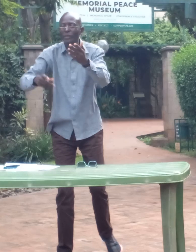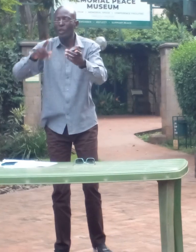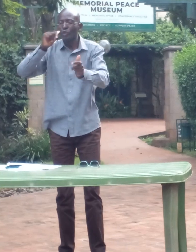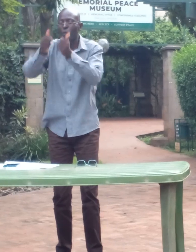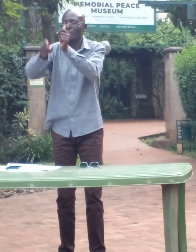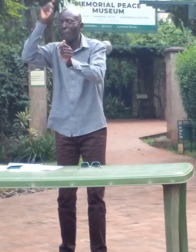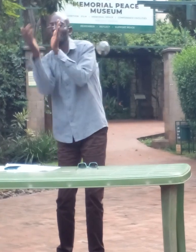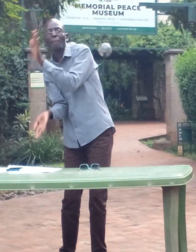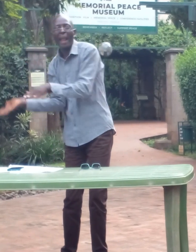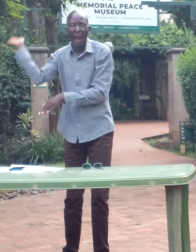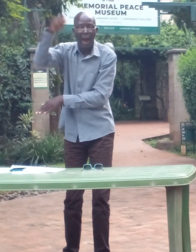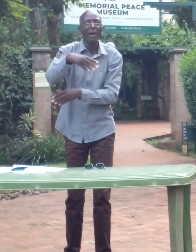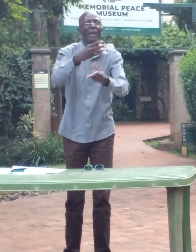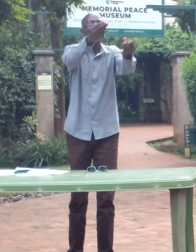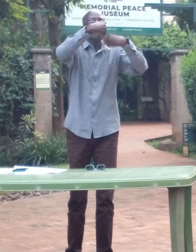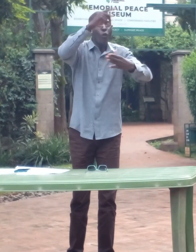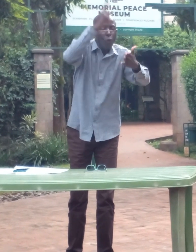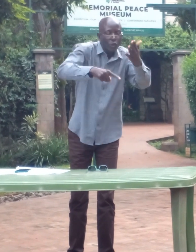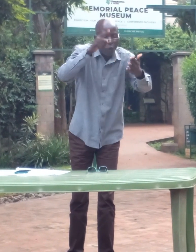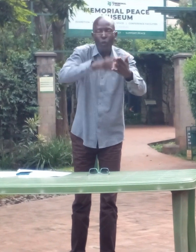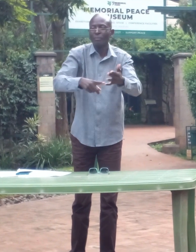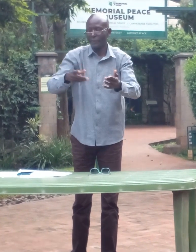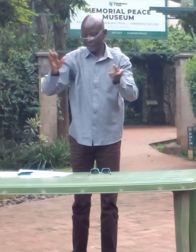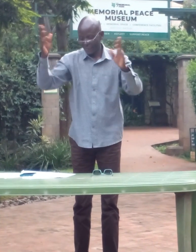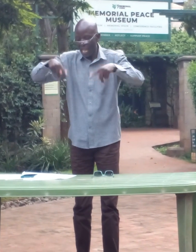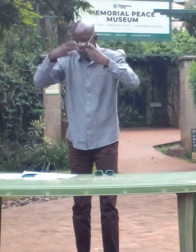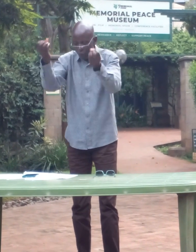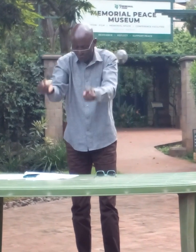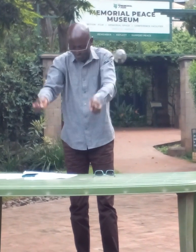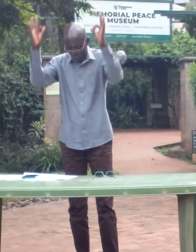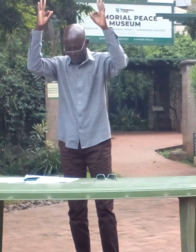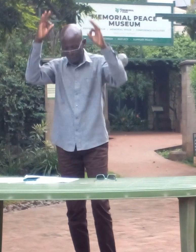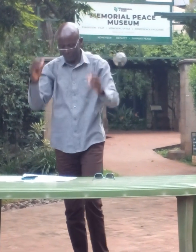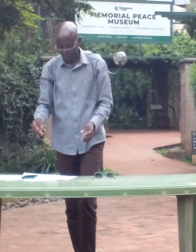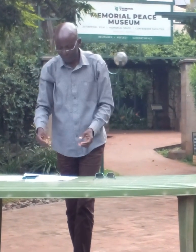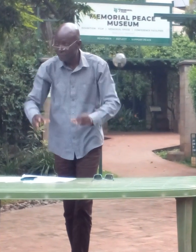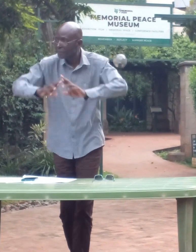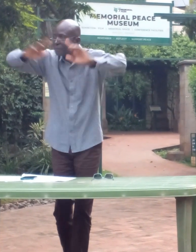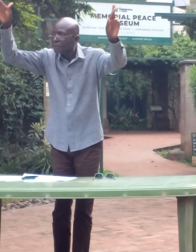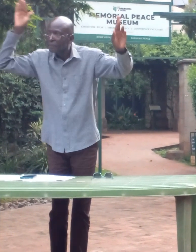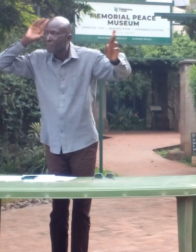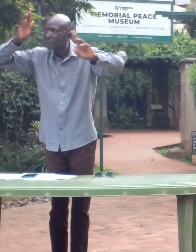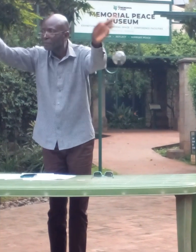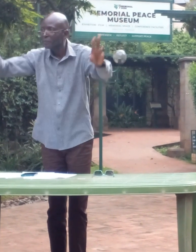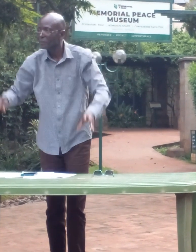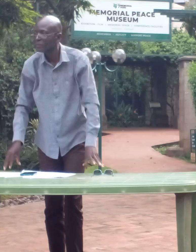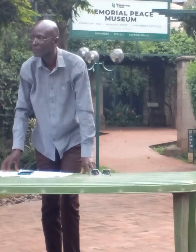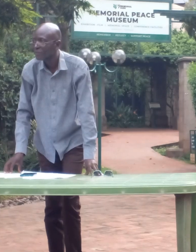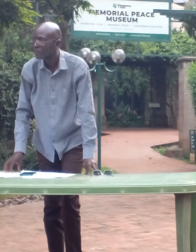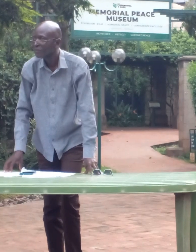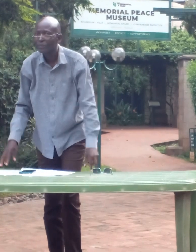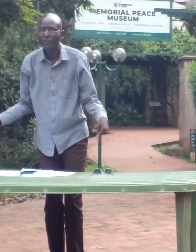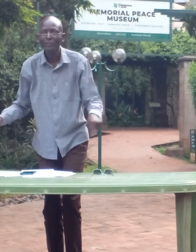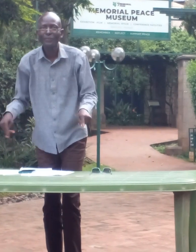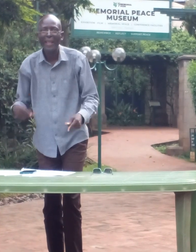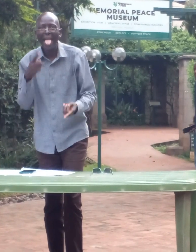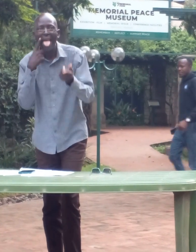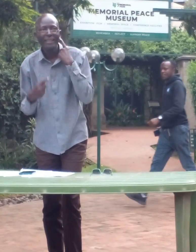neck, and that is what we've just gone back to the ICSD. So that's why we have gotten an